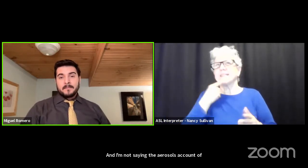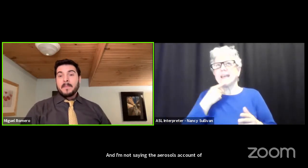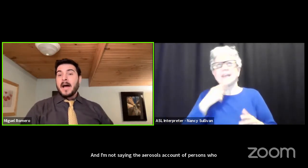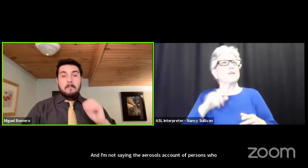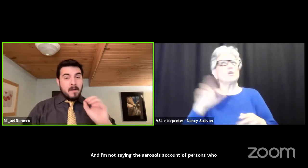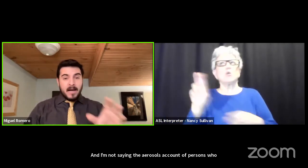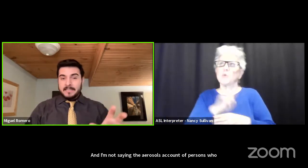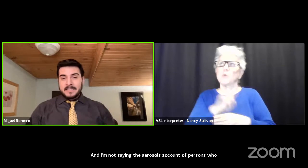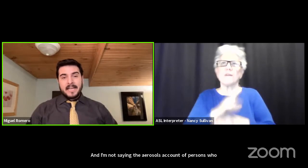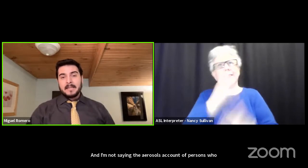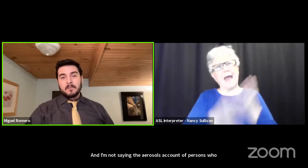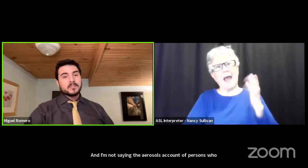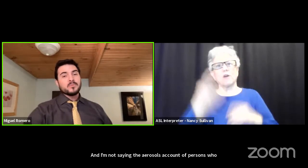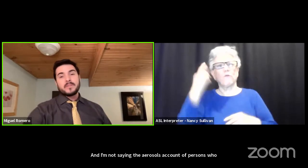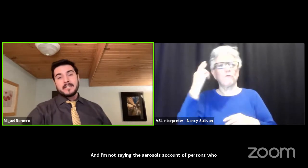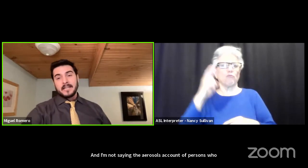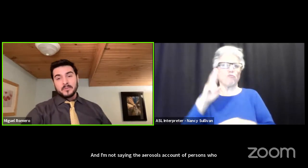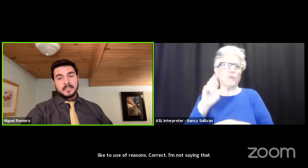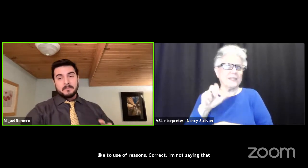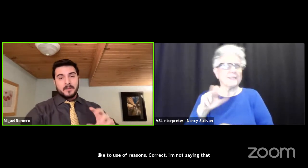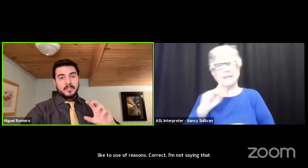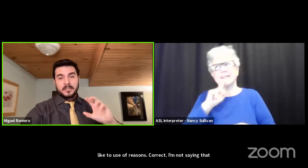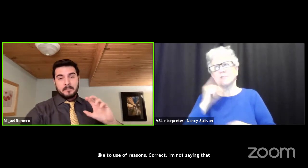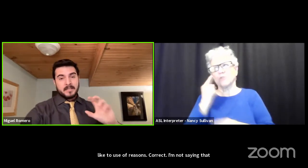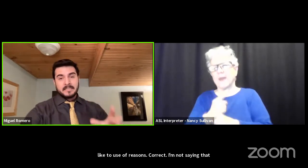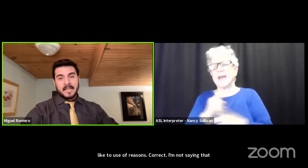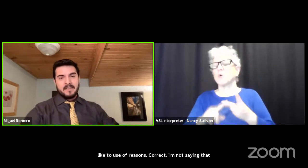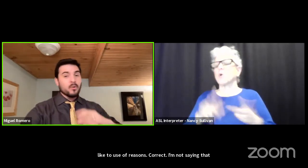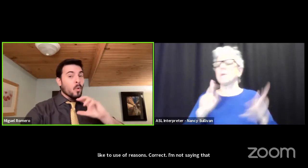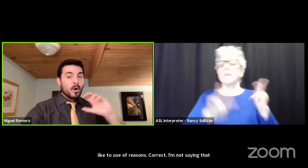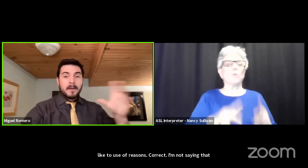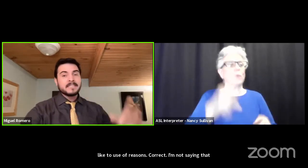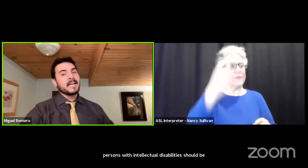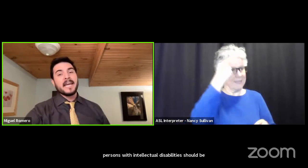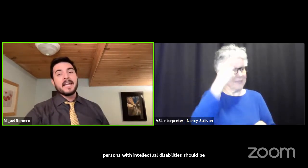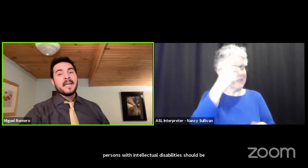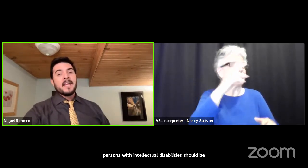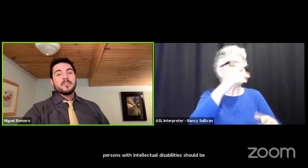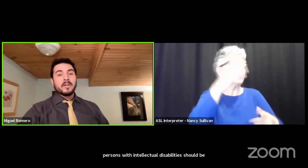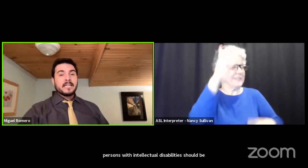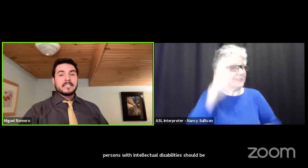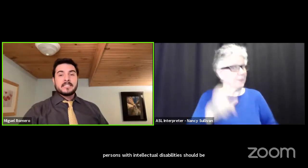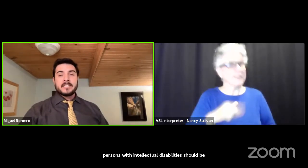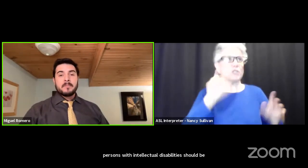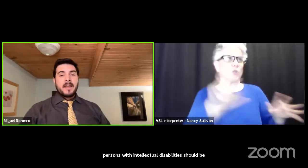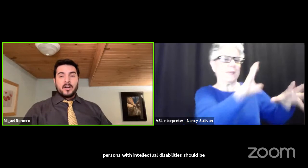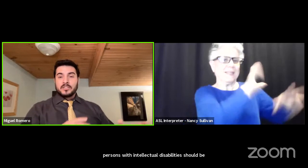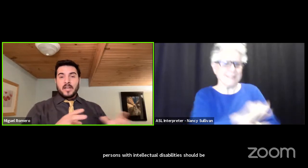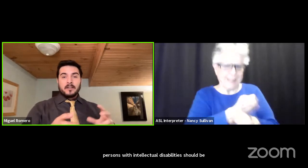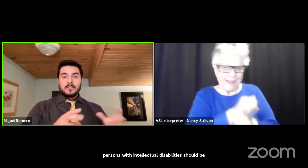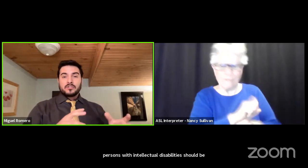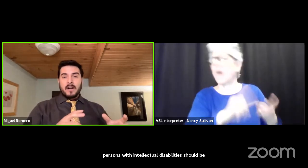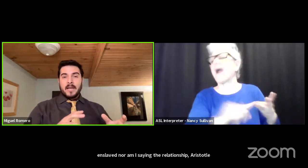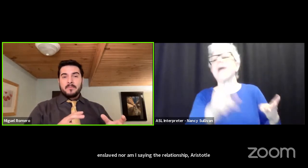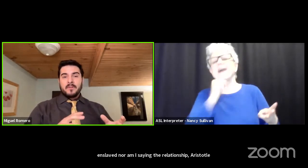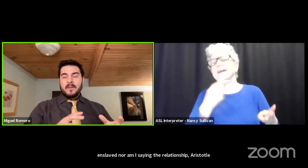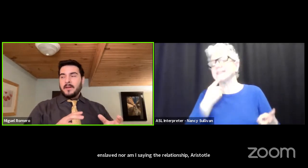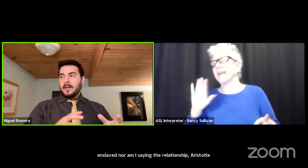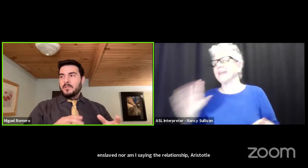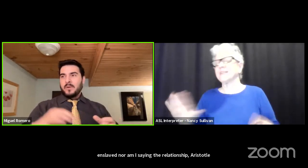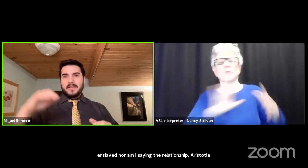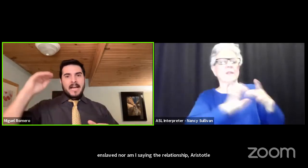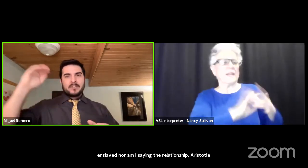correct. I'm not saying that persons with intellectual disabilities should be enslaved, nor am I saying the relationship Aristotle